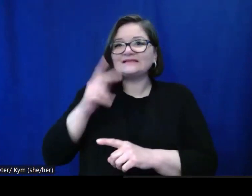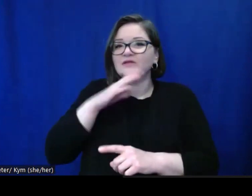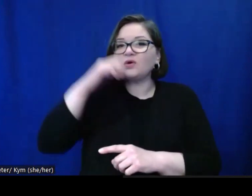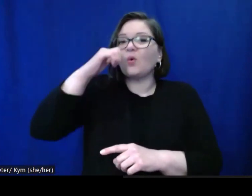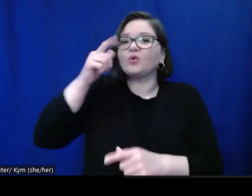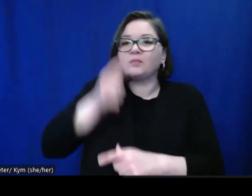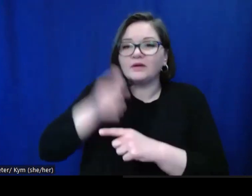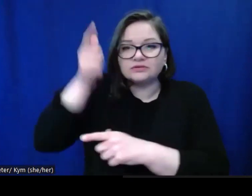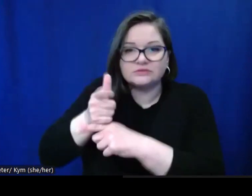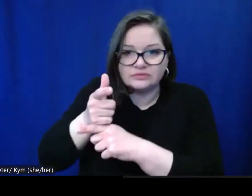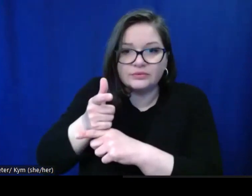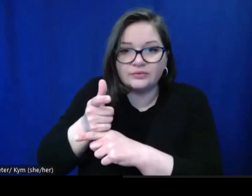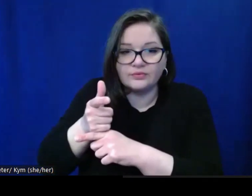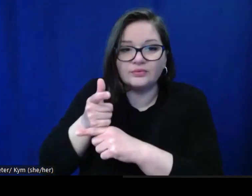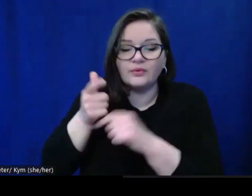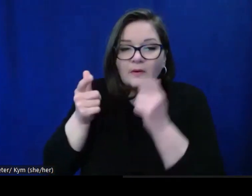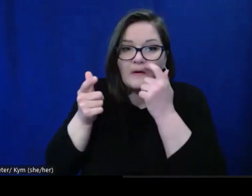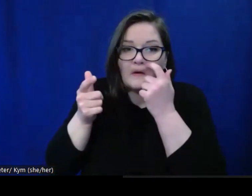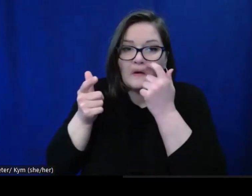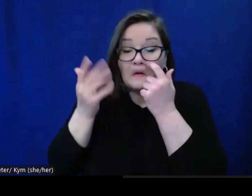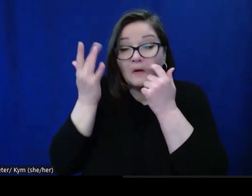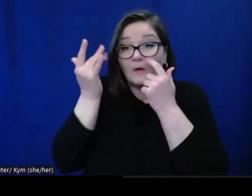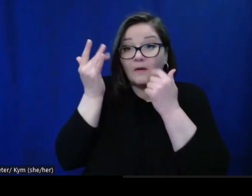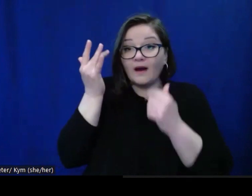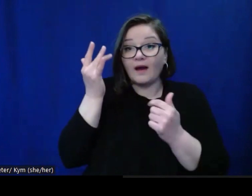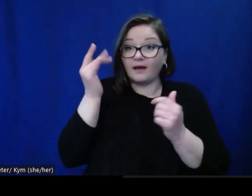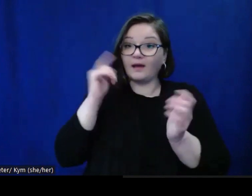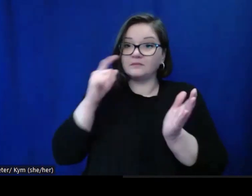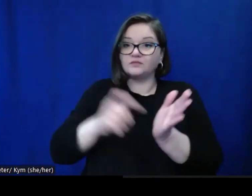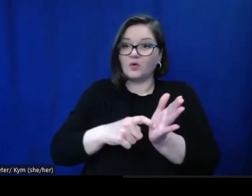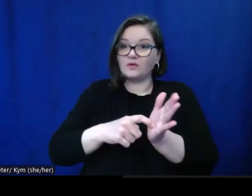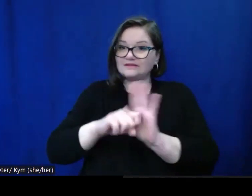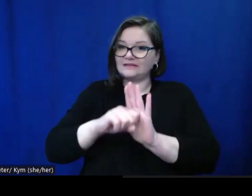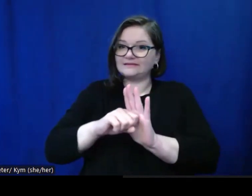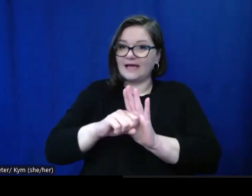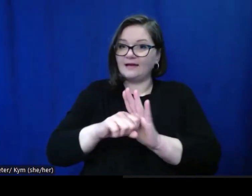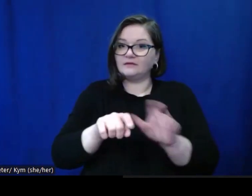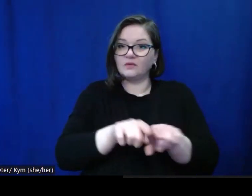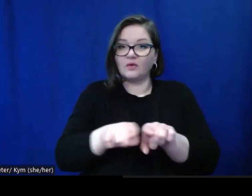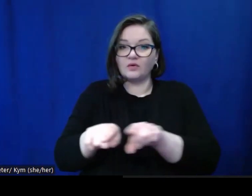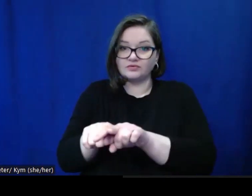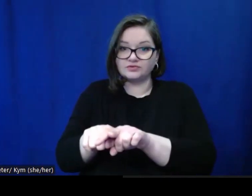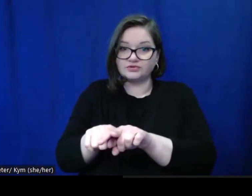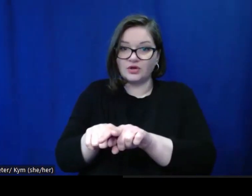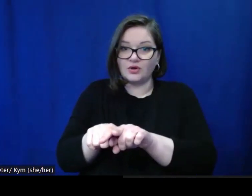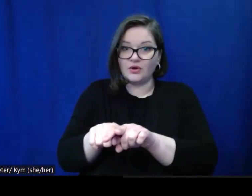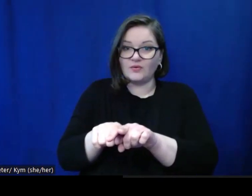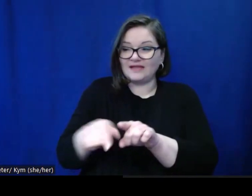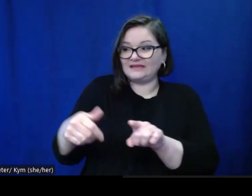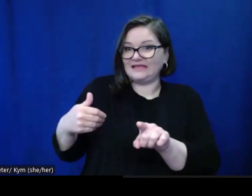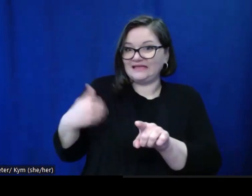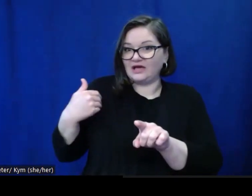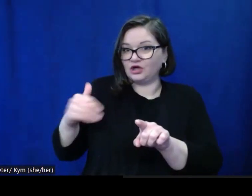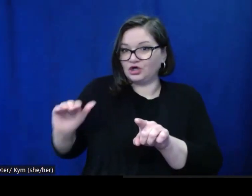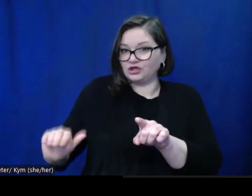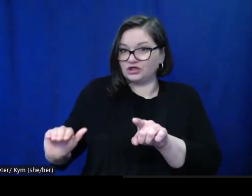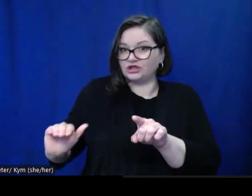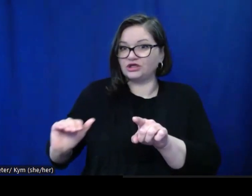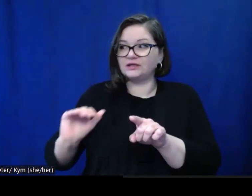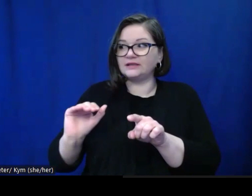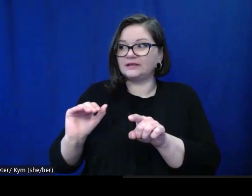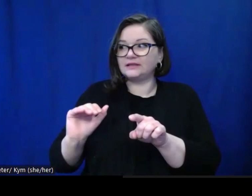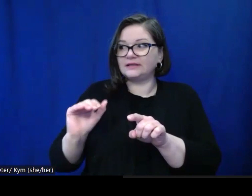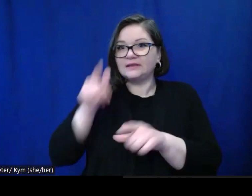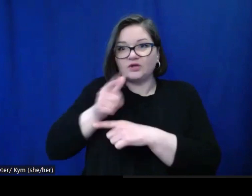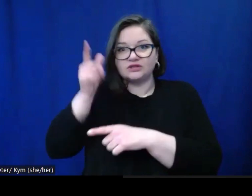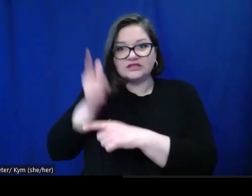siblings, and it's because I am noticing the signs also in the little siblings that I'm able to address the